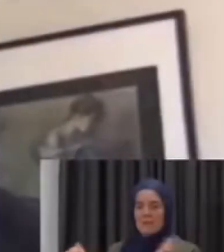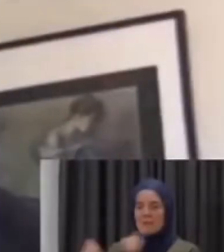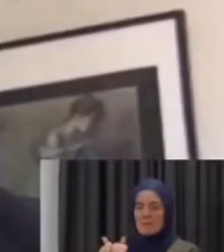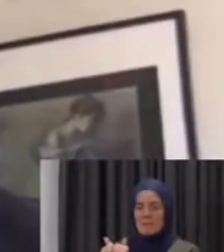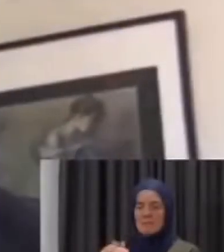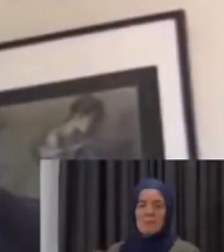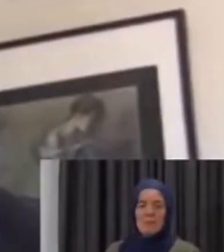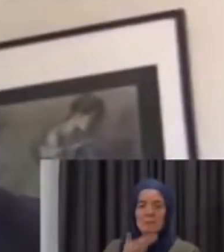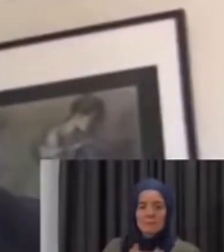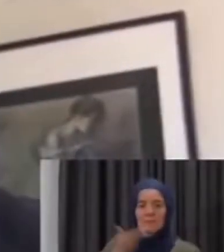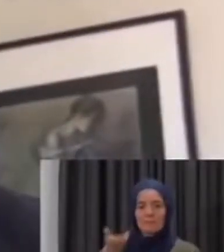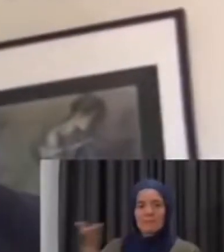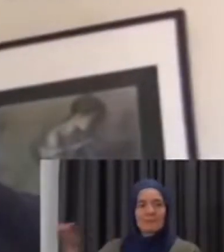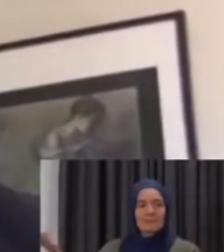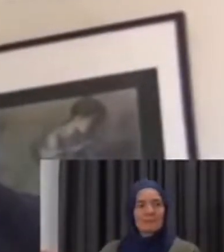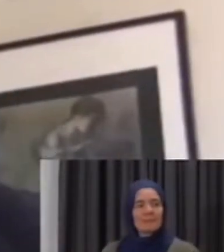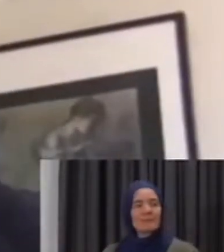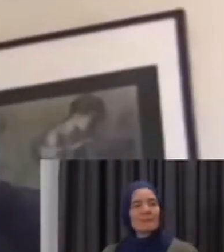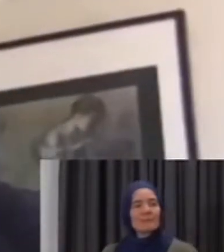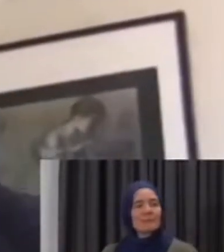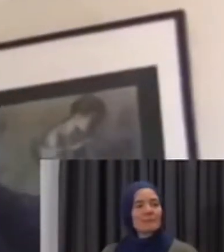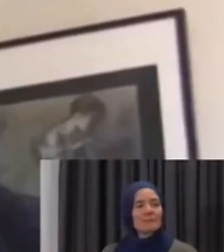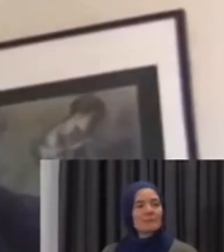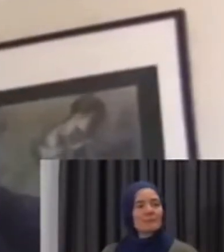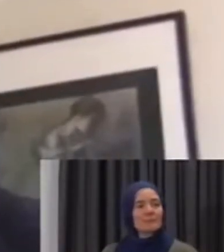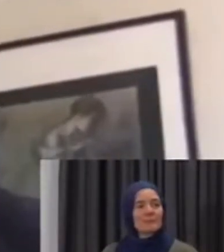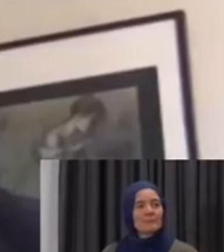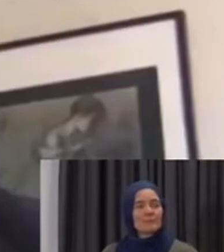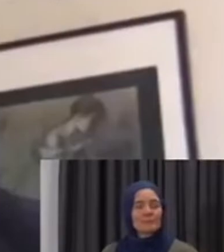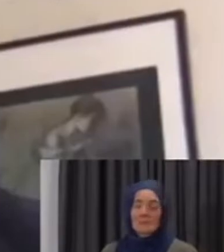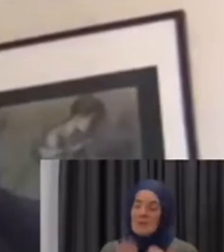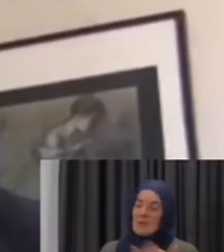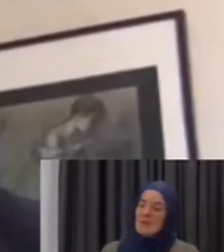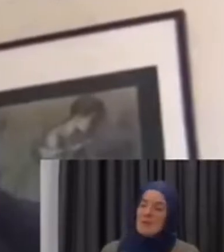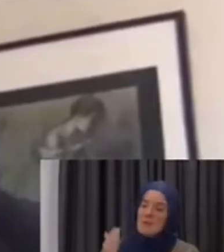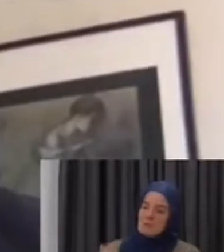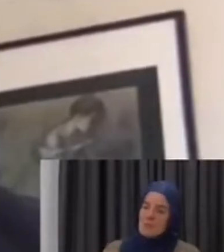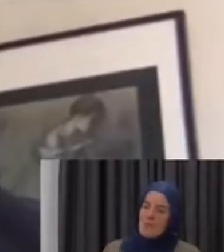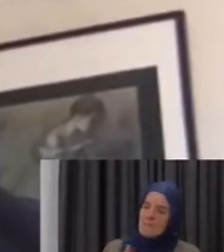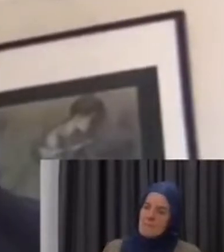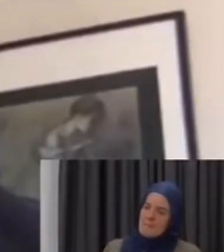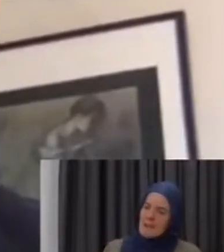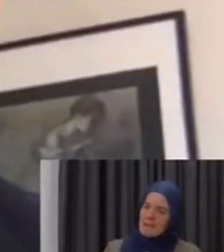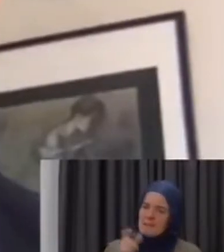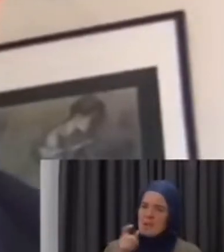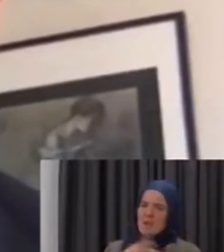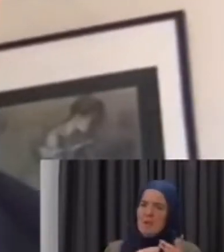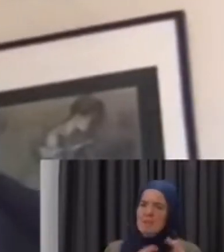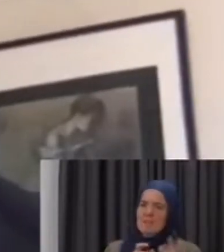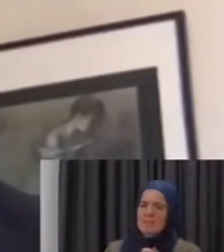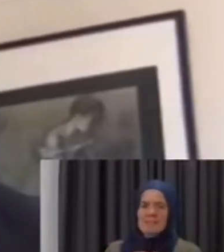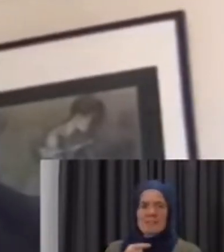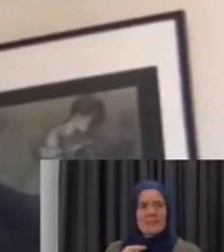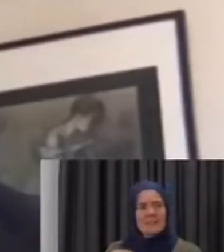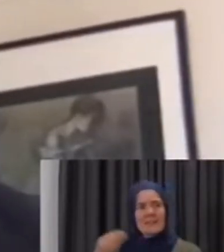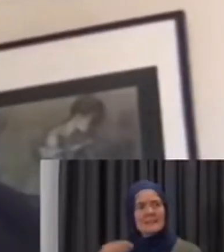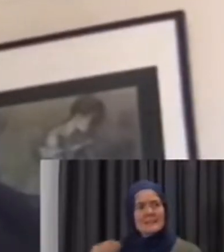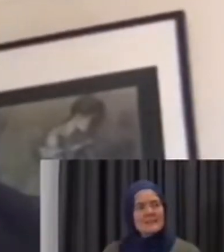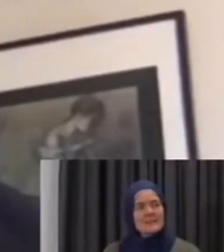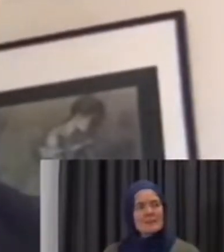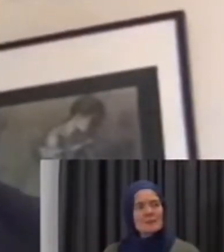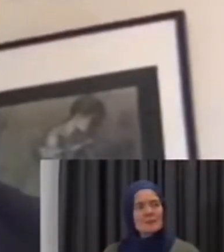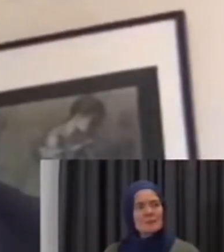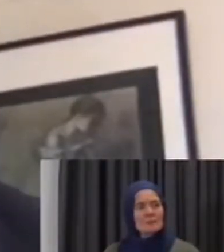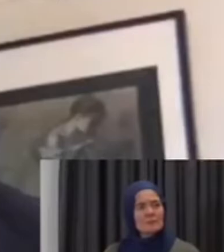Elsewhere, talking about the knock-on impacts, the long-term impacts of COVID-19, are you confident that you have enough people, particularly do you have